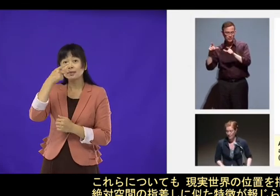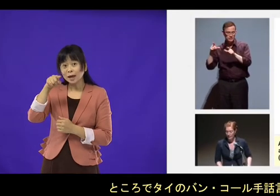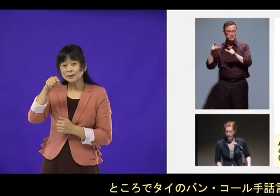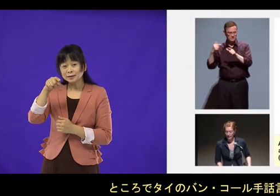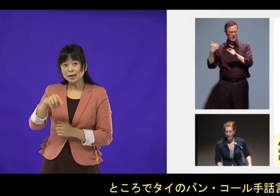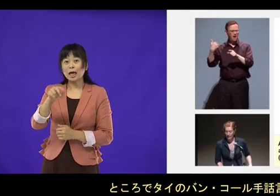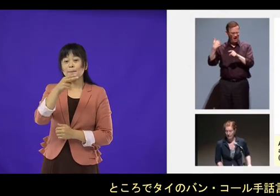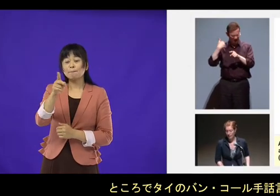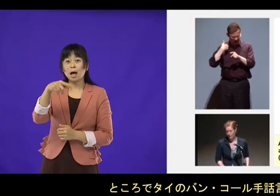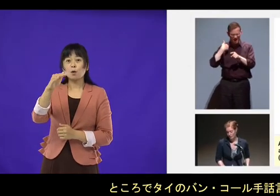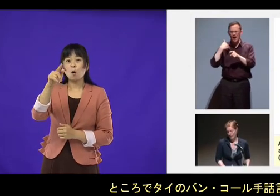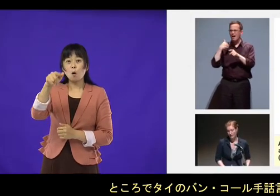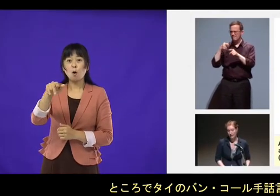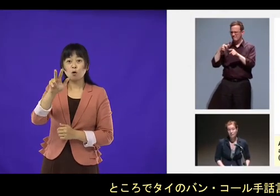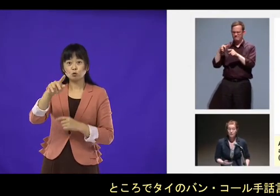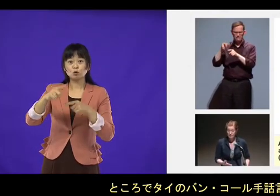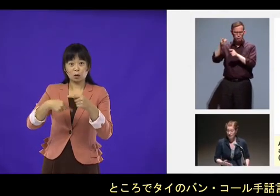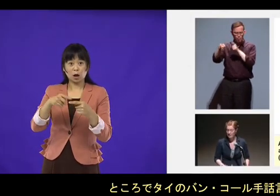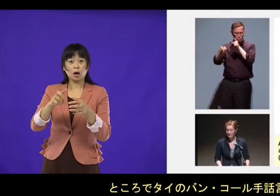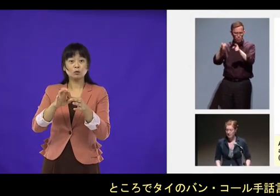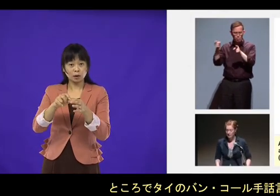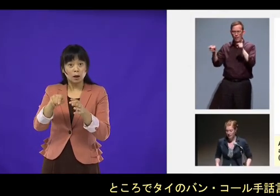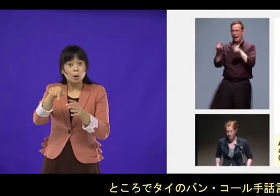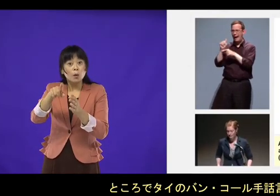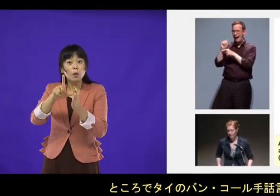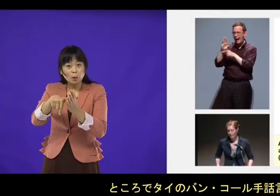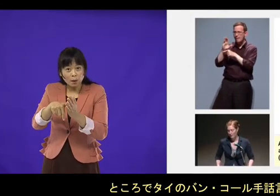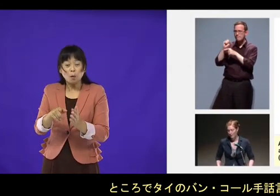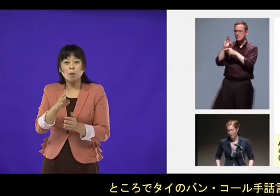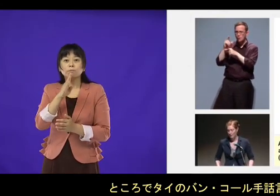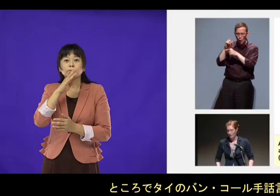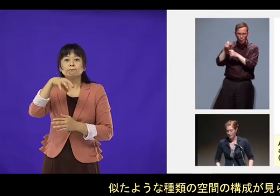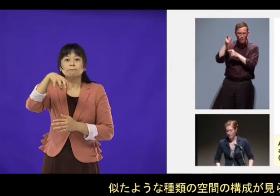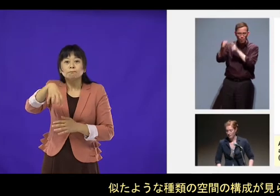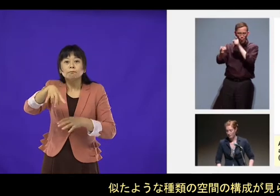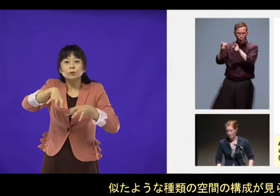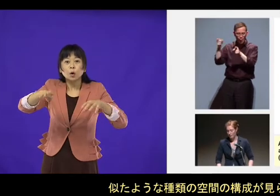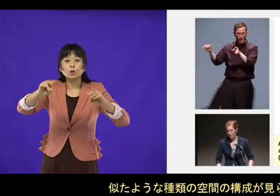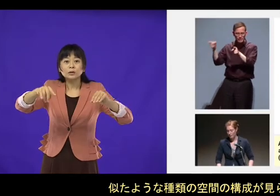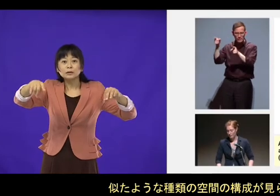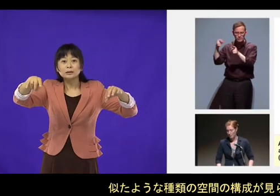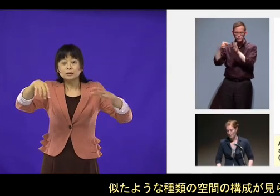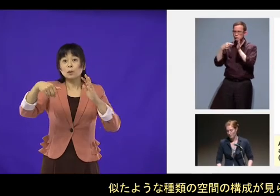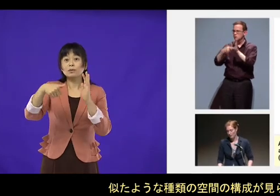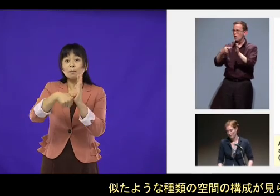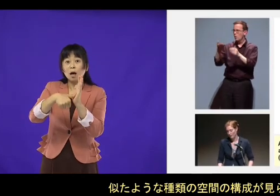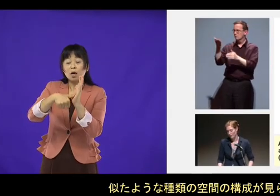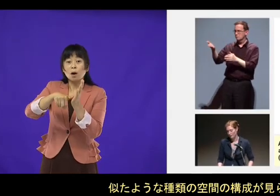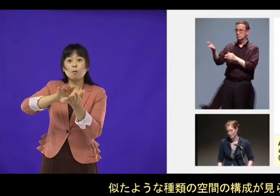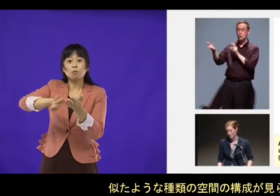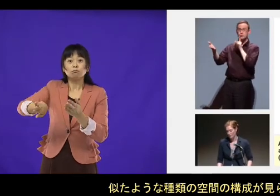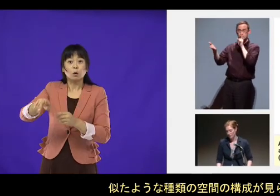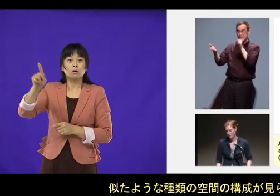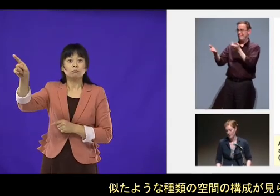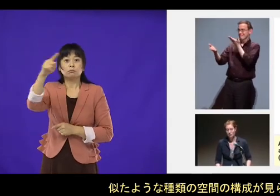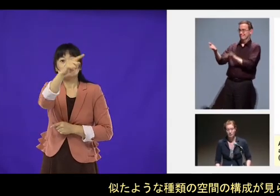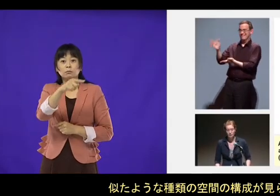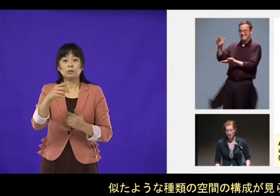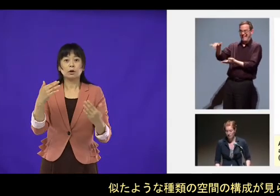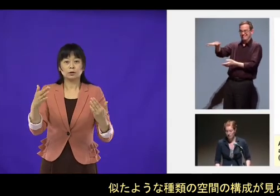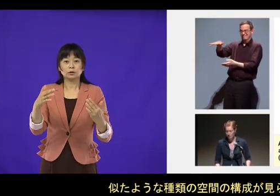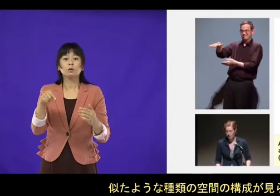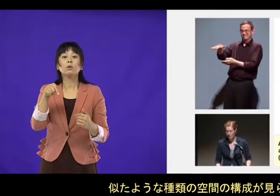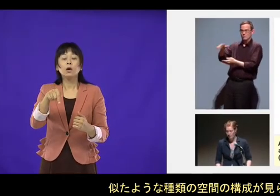locations in Bangor Sign Language of Thailand, by the way. There's also similar kinds of